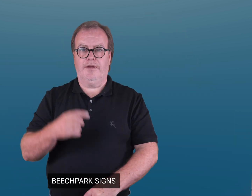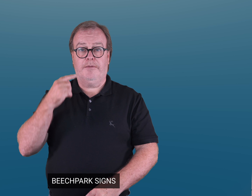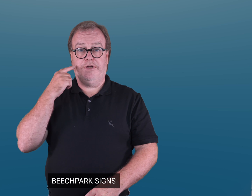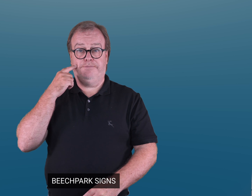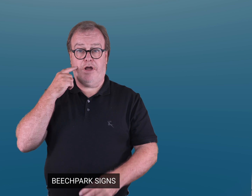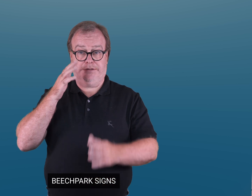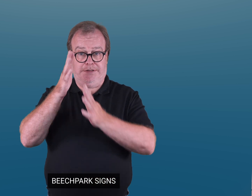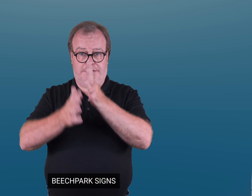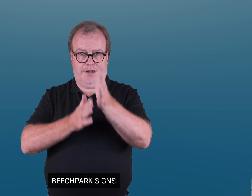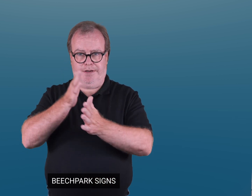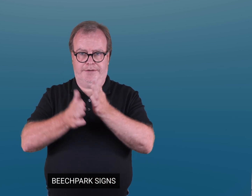Beechpark signs.